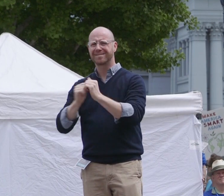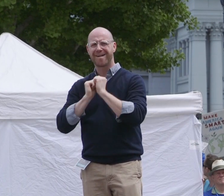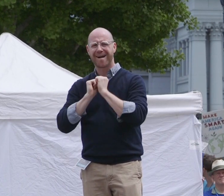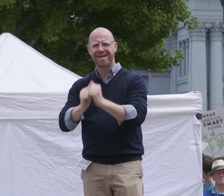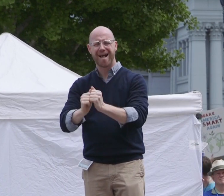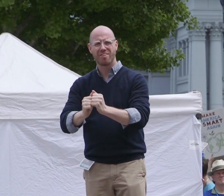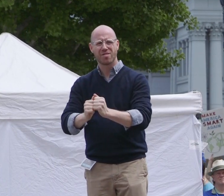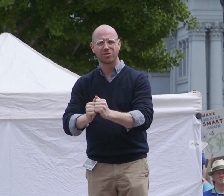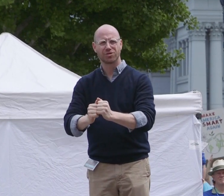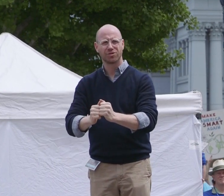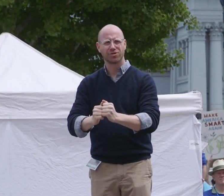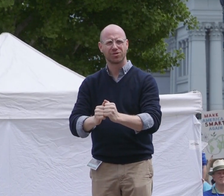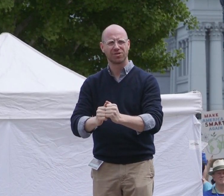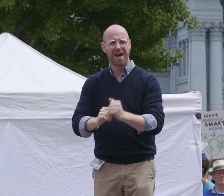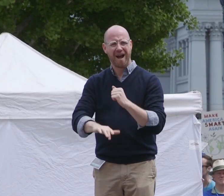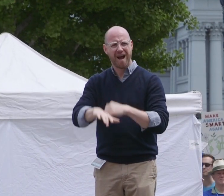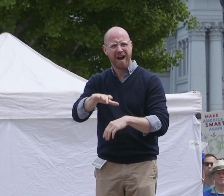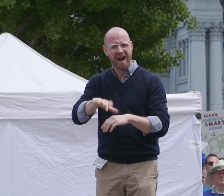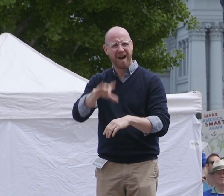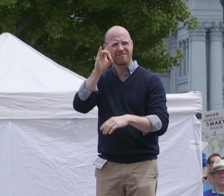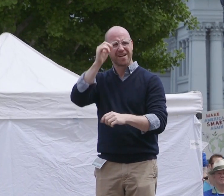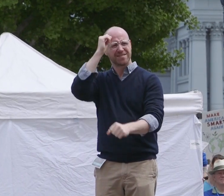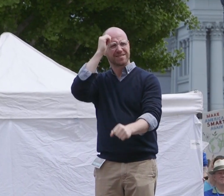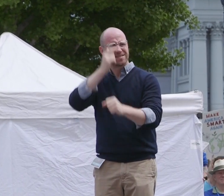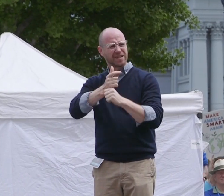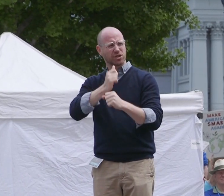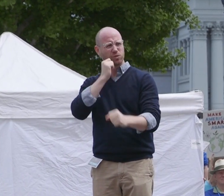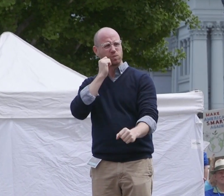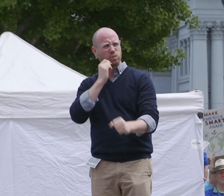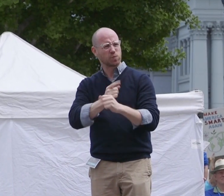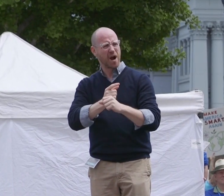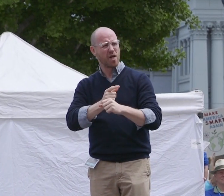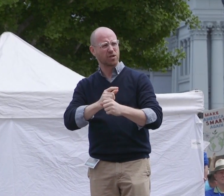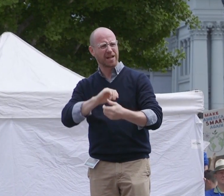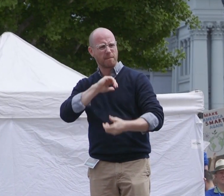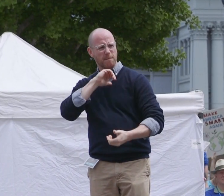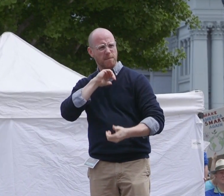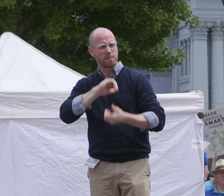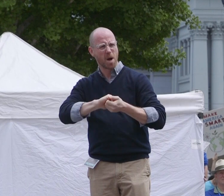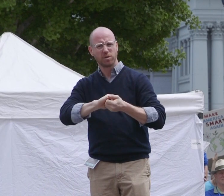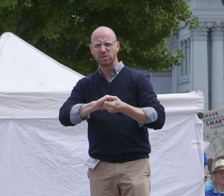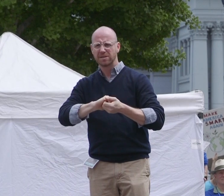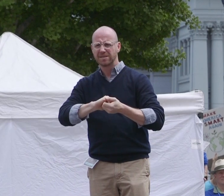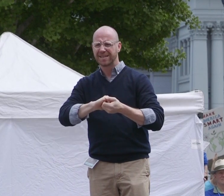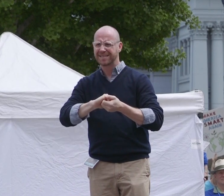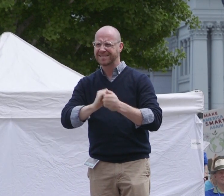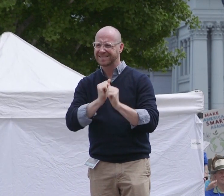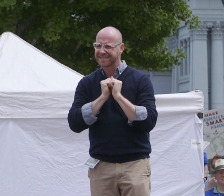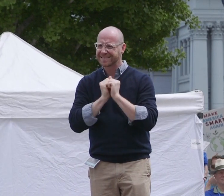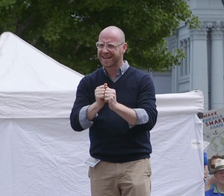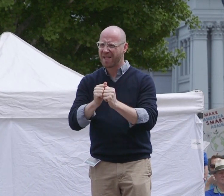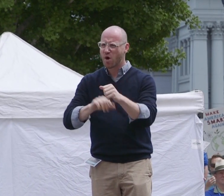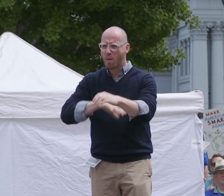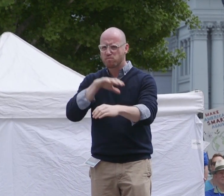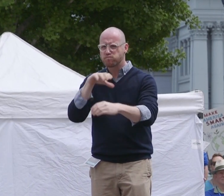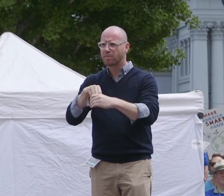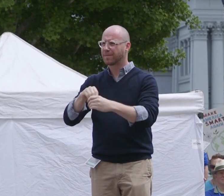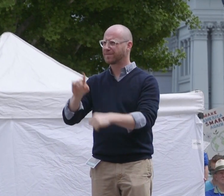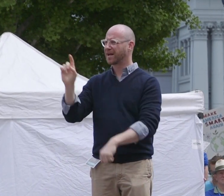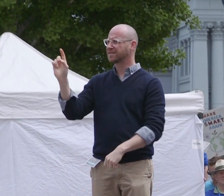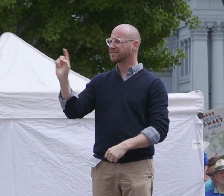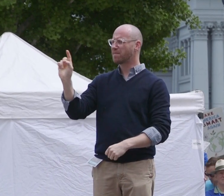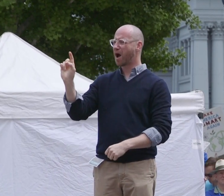when we find our sisters and brothers, when we participate in our democracy, when we